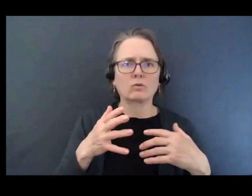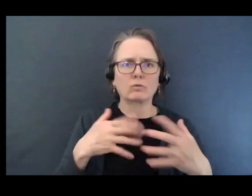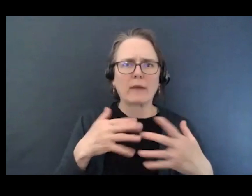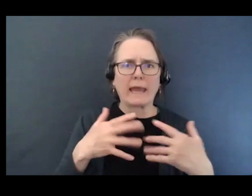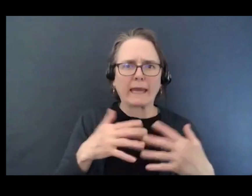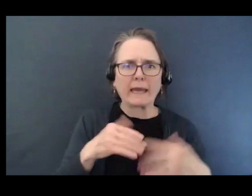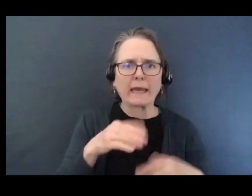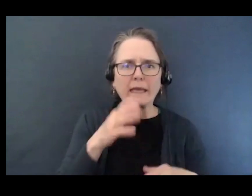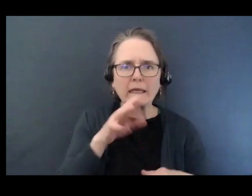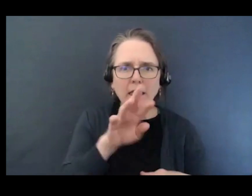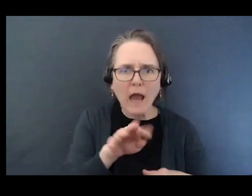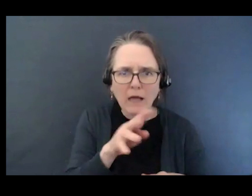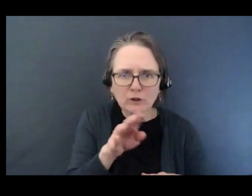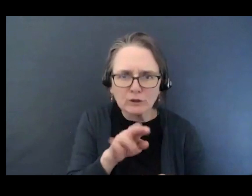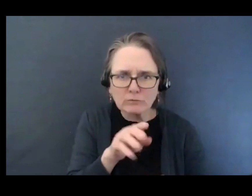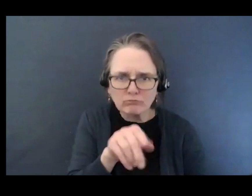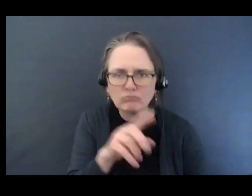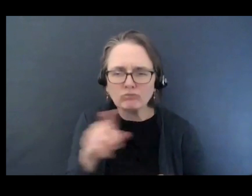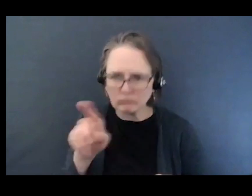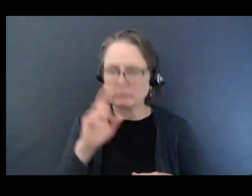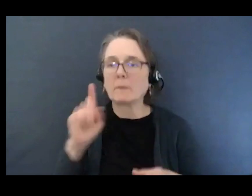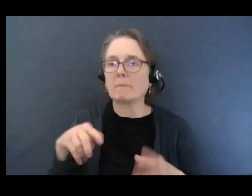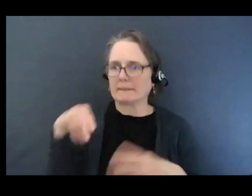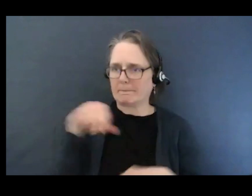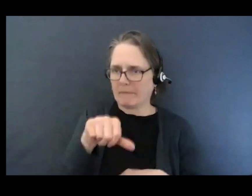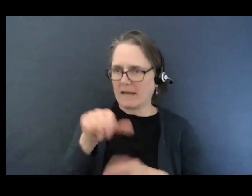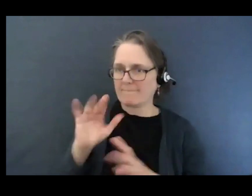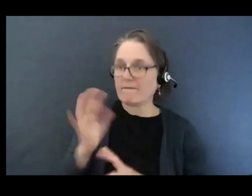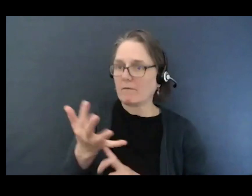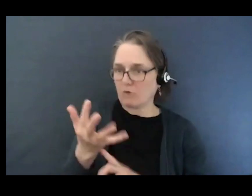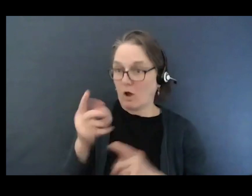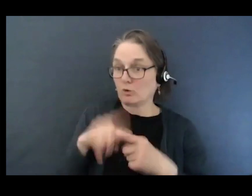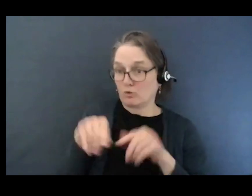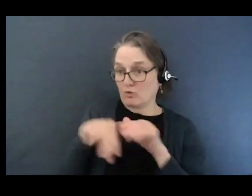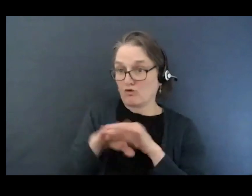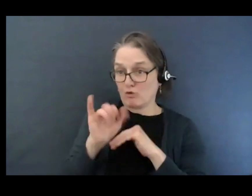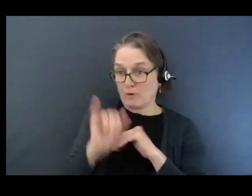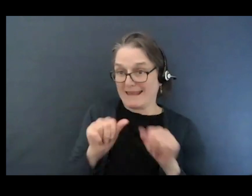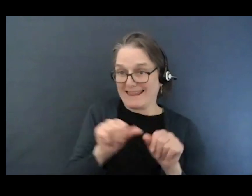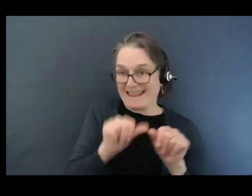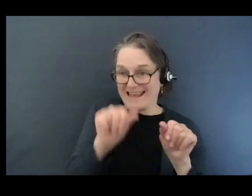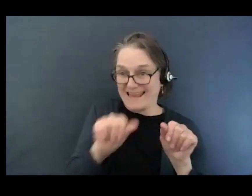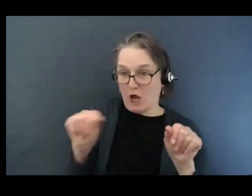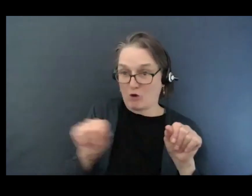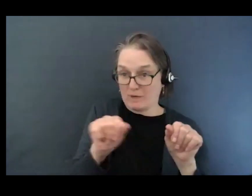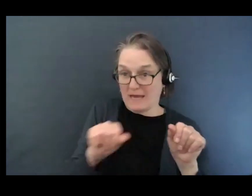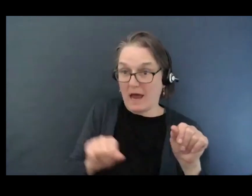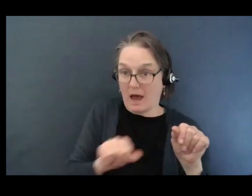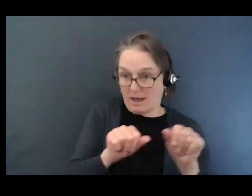so you had to pay $5 to drive your car into this zone in or out.